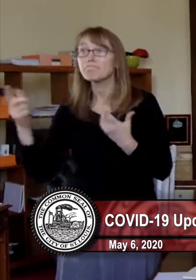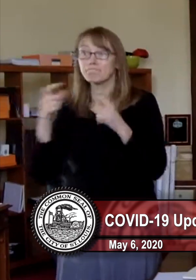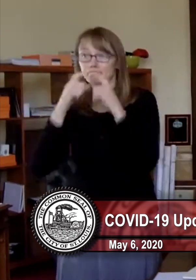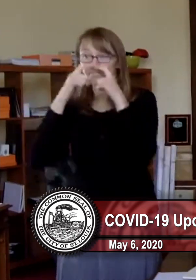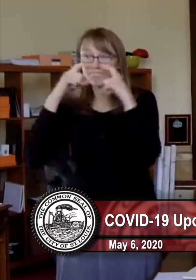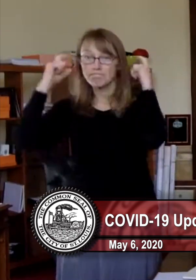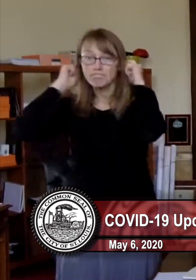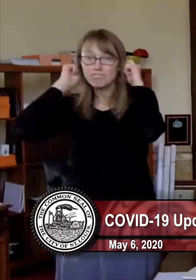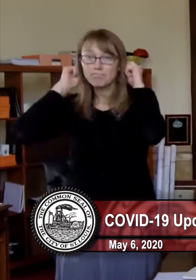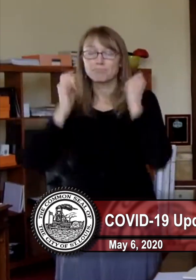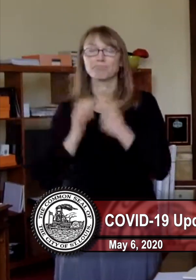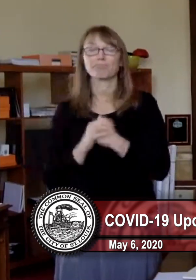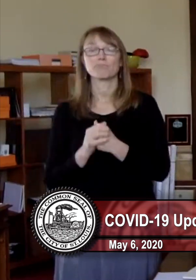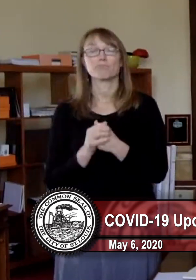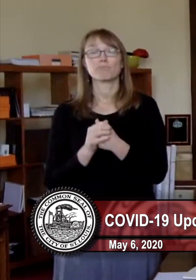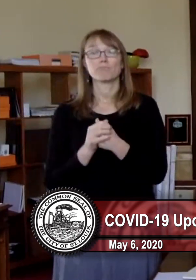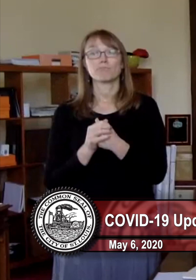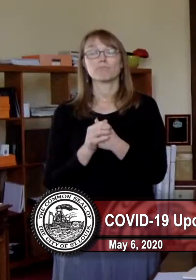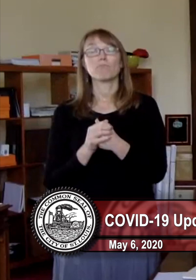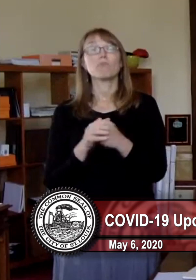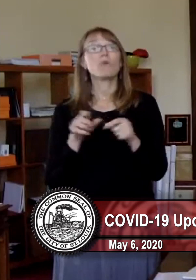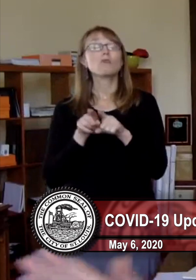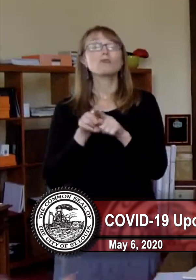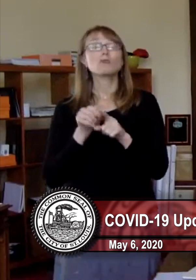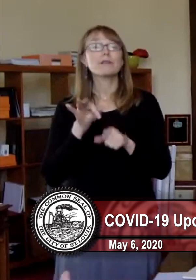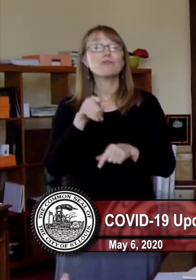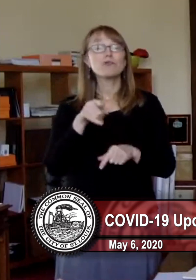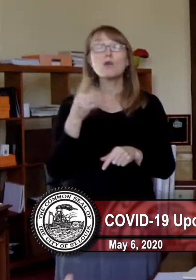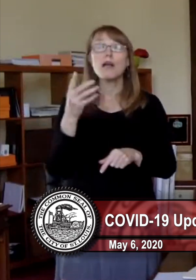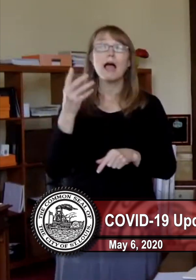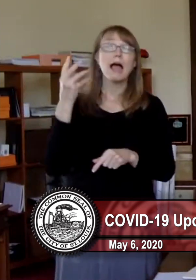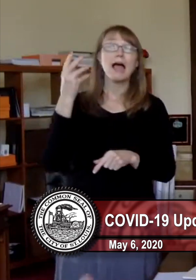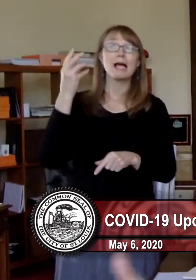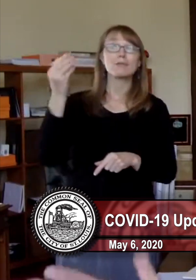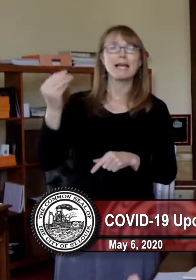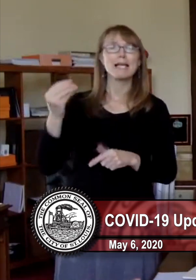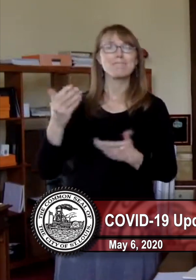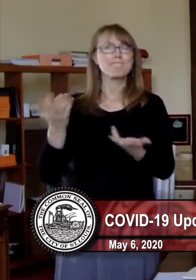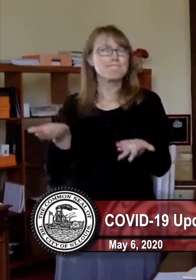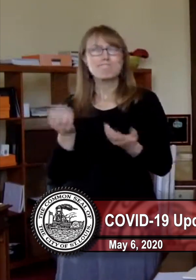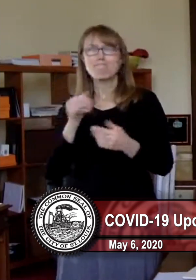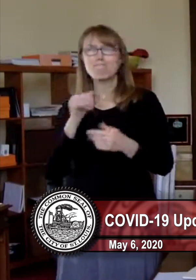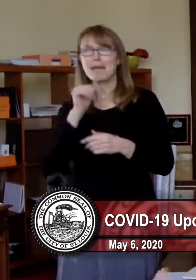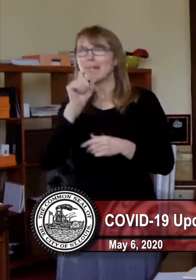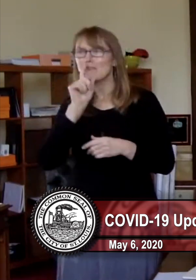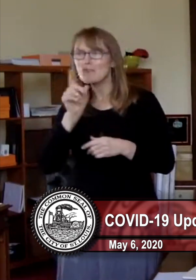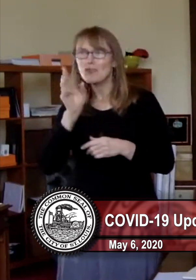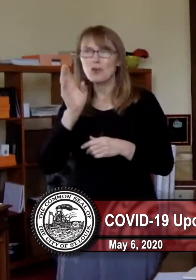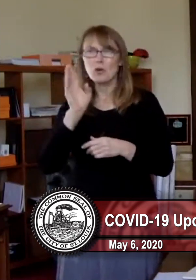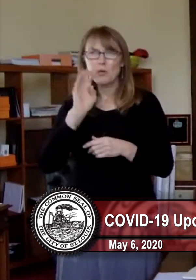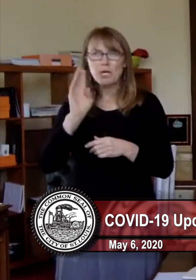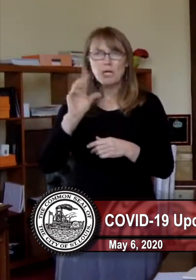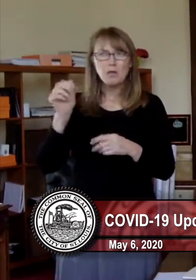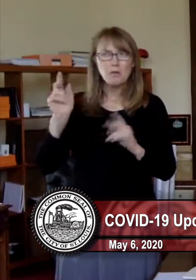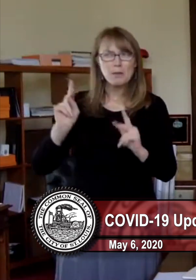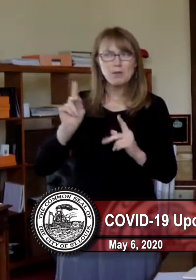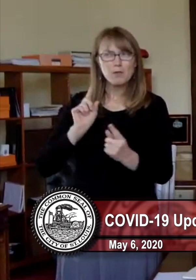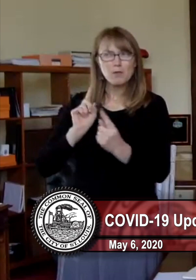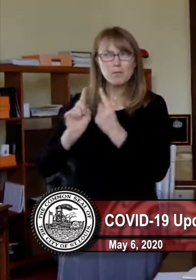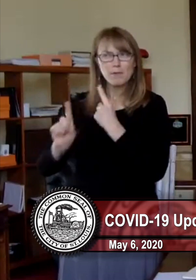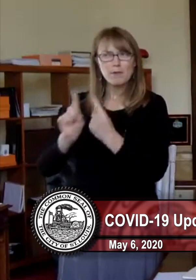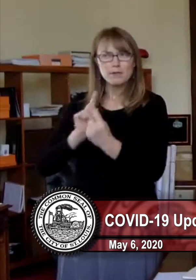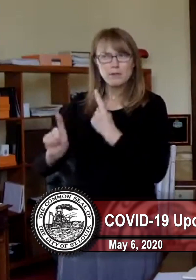outside, if it's unpredictable about whether or not you're going to be able to stay 6 feet apart. If you're out in your yard, that's fine. We know you don't need a mask